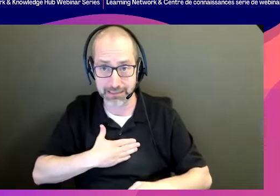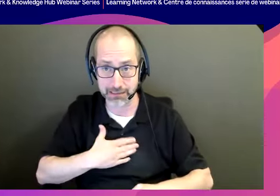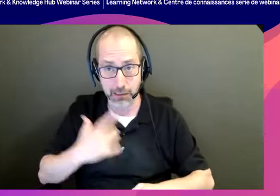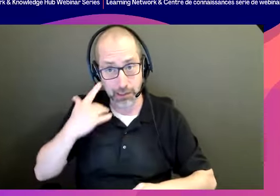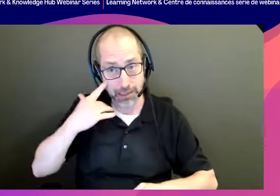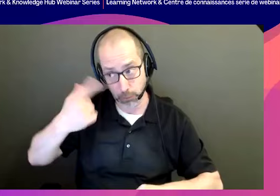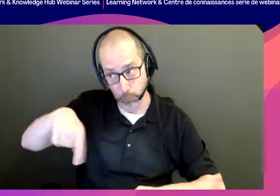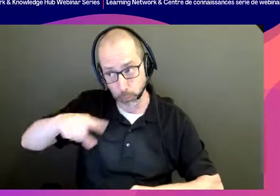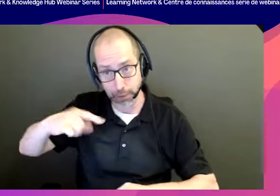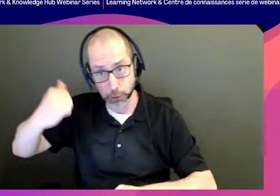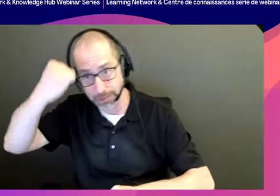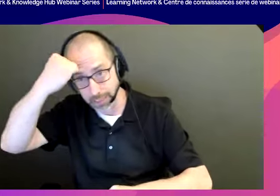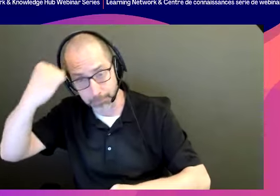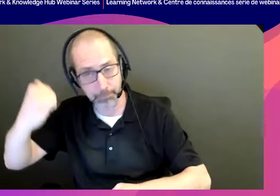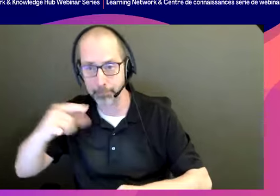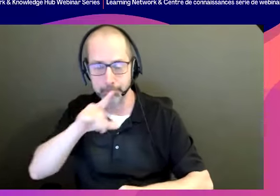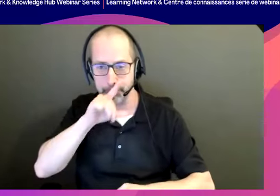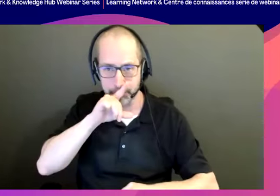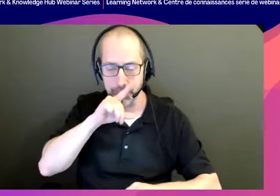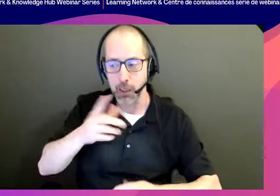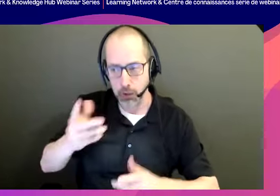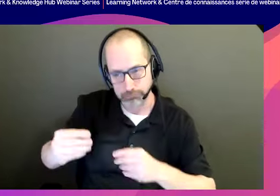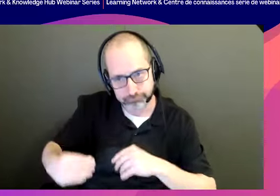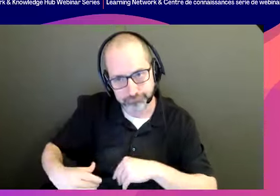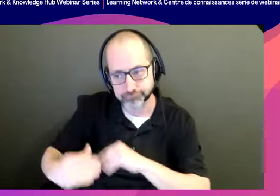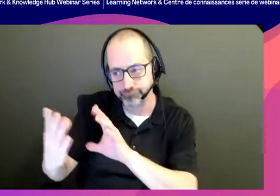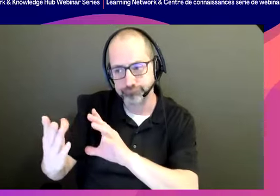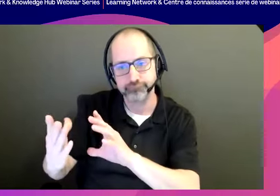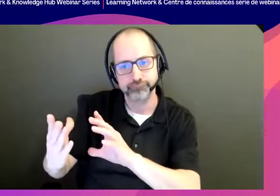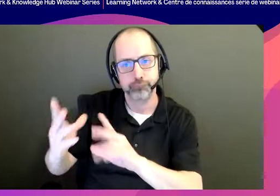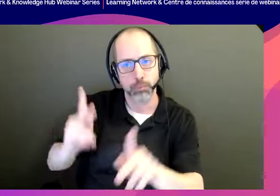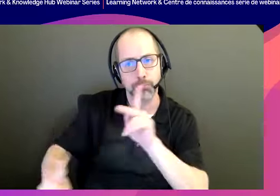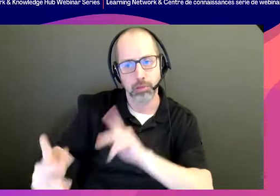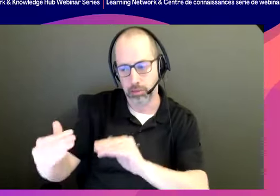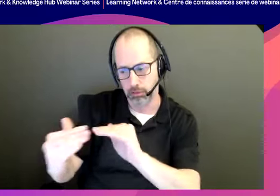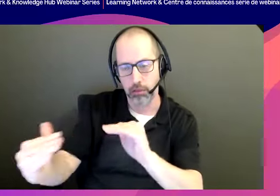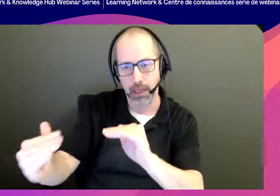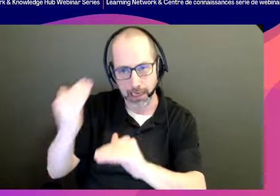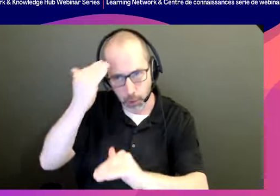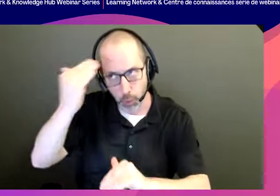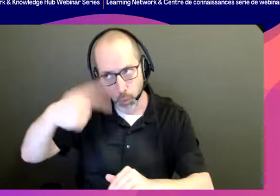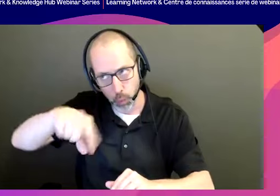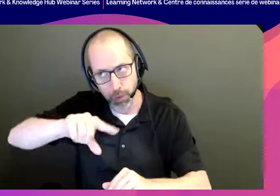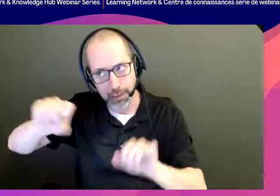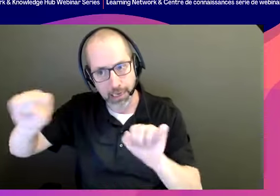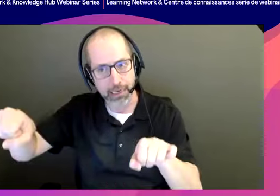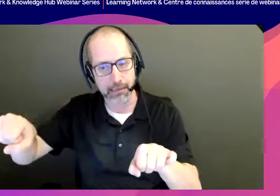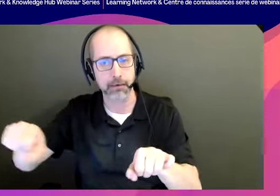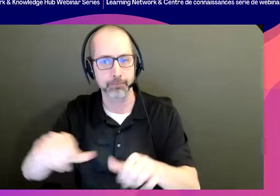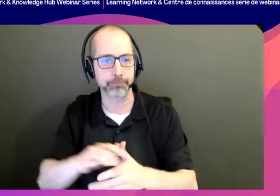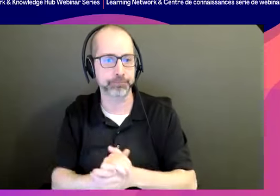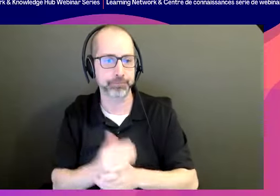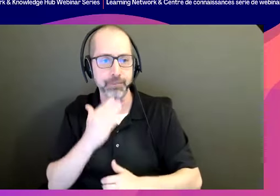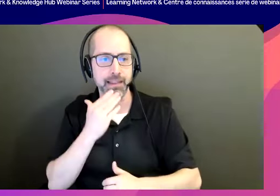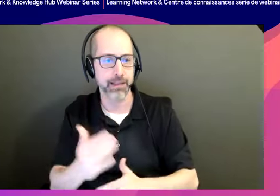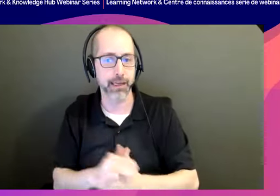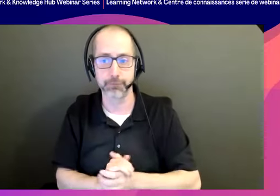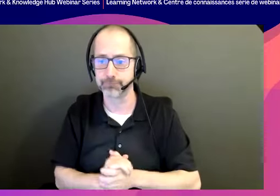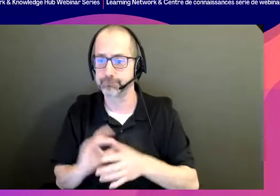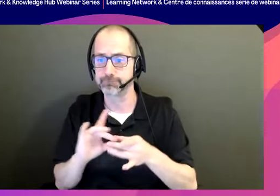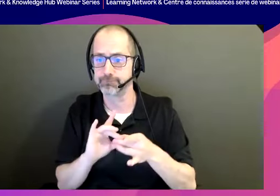like people and know that we are capable of it. Thank you. All my relations. And I'll turn